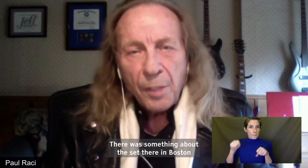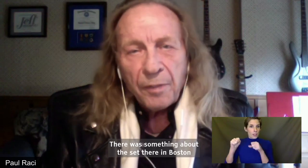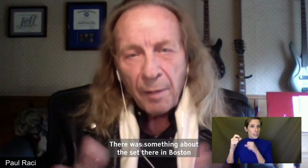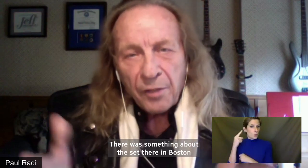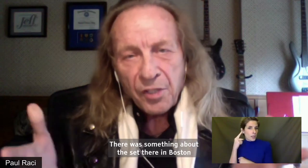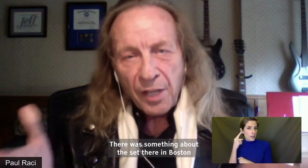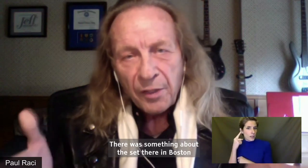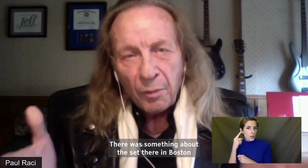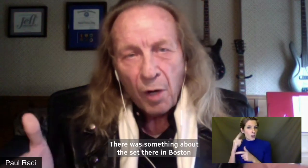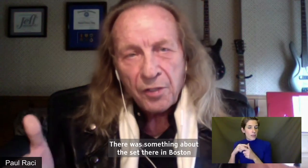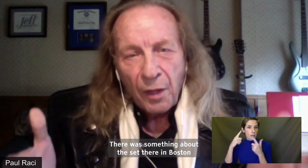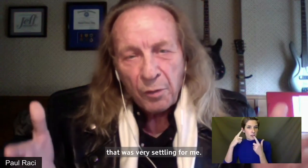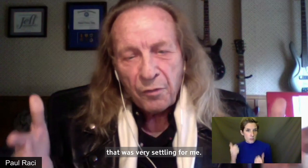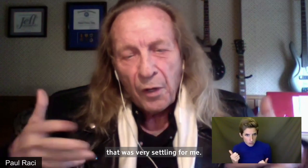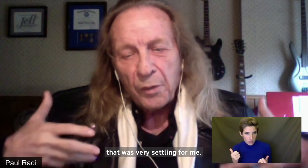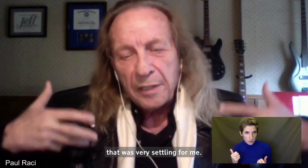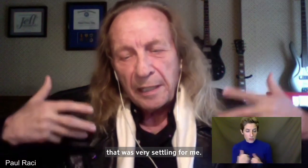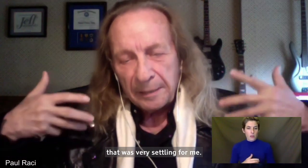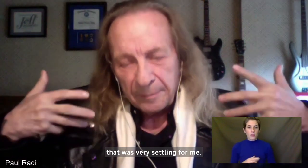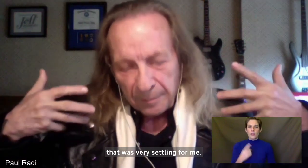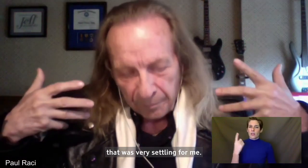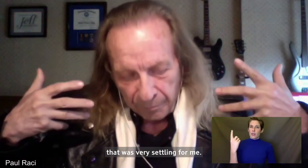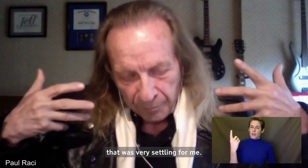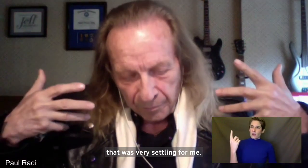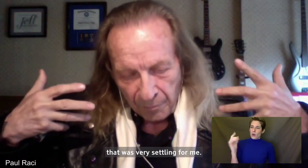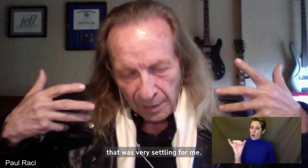There was something about the set there in Boston that was very